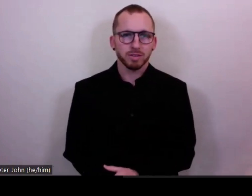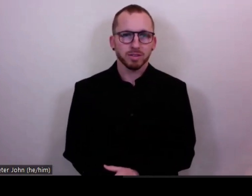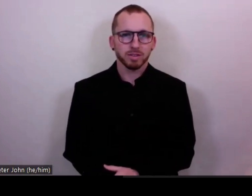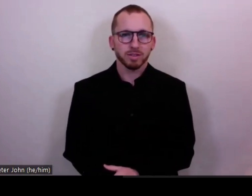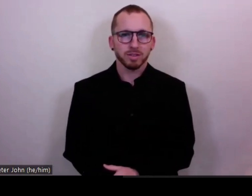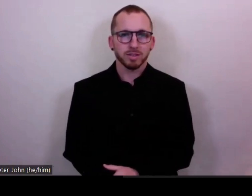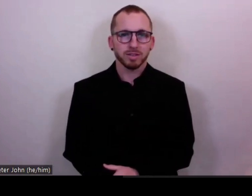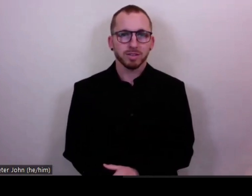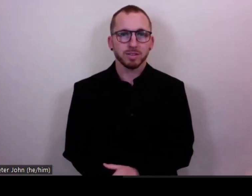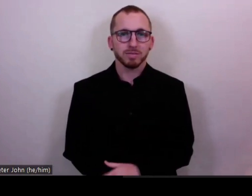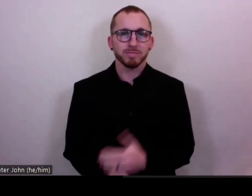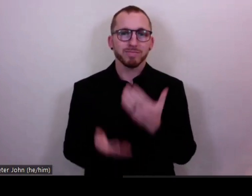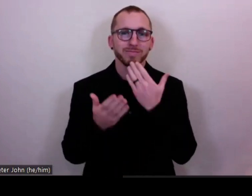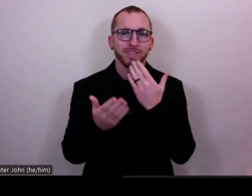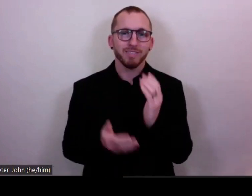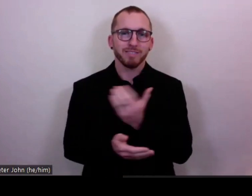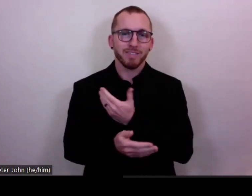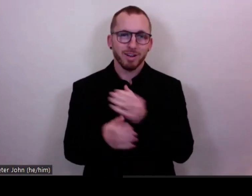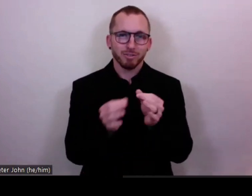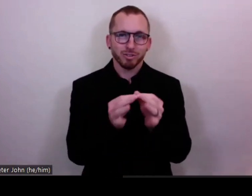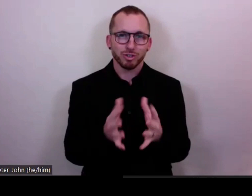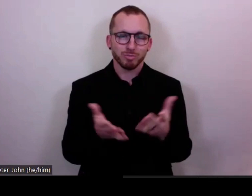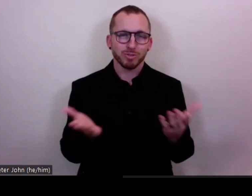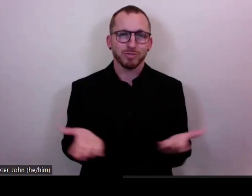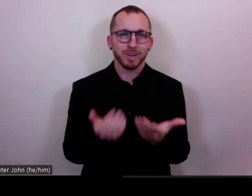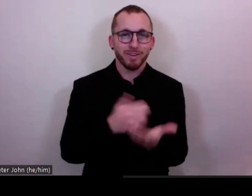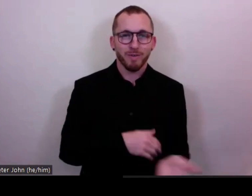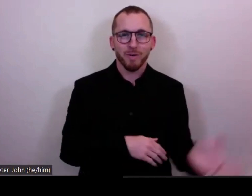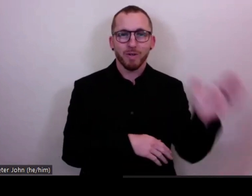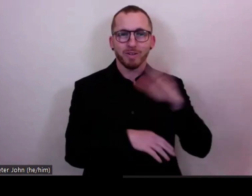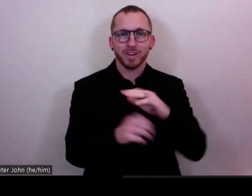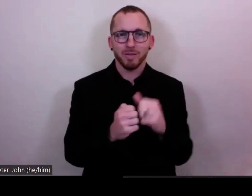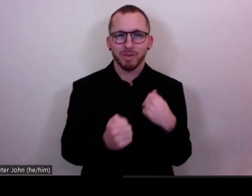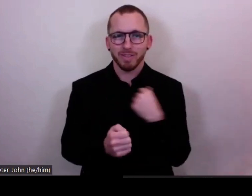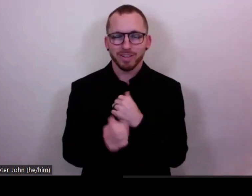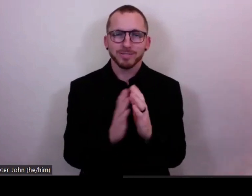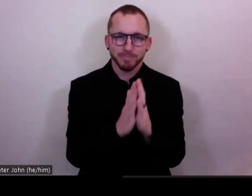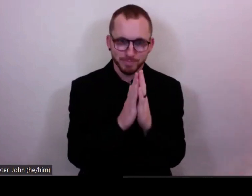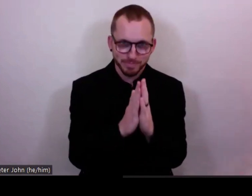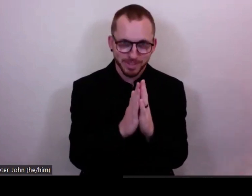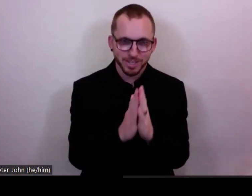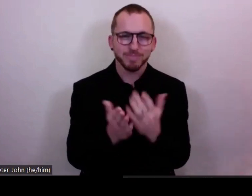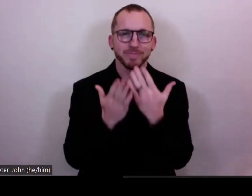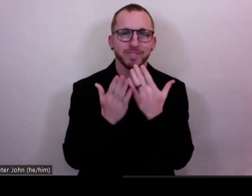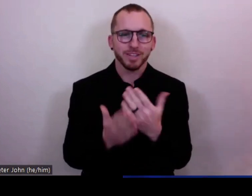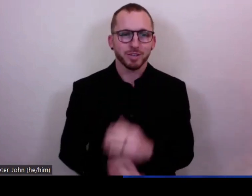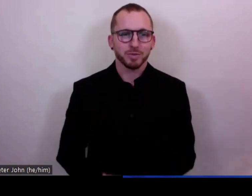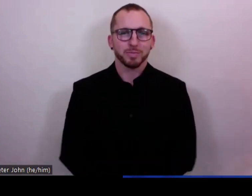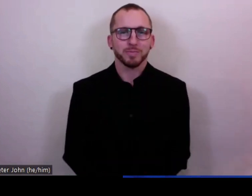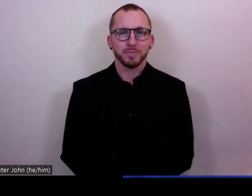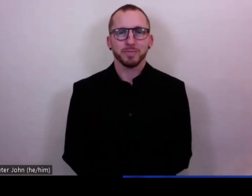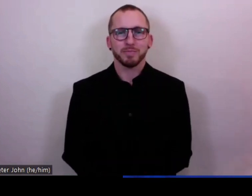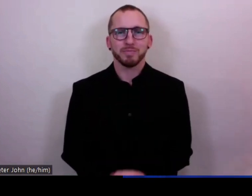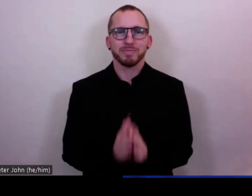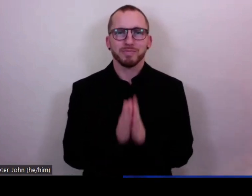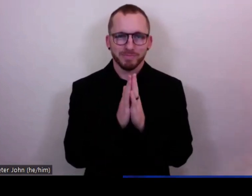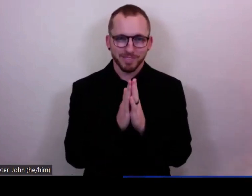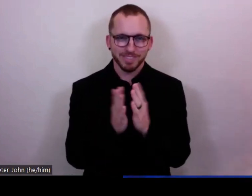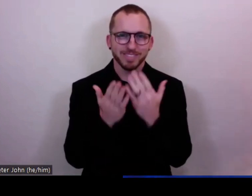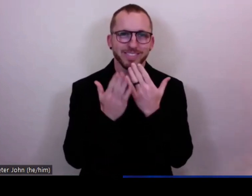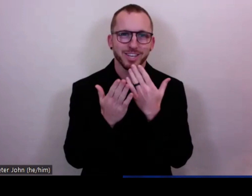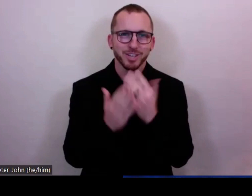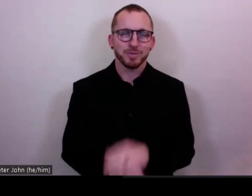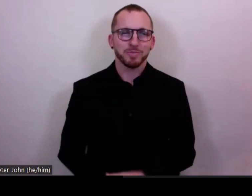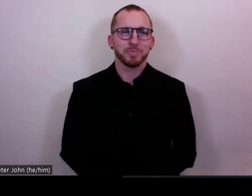And thanks to our interpreters for being here all day with us. Thank you so much. We really appreciate your support. Thank you.